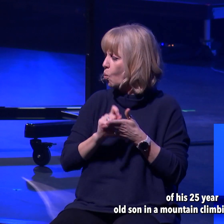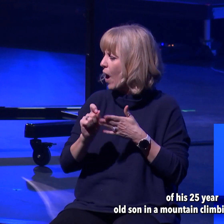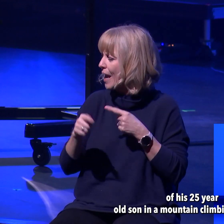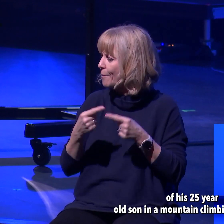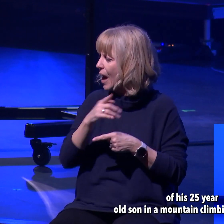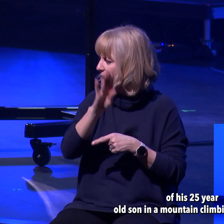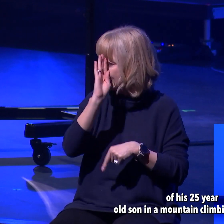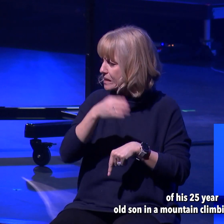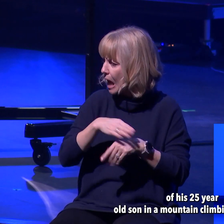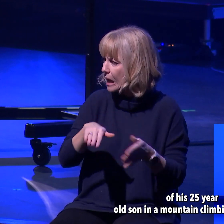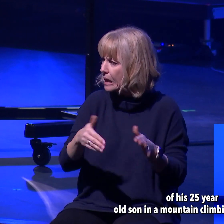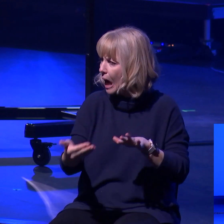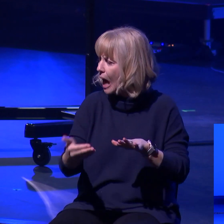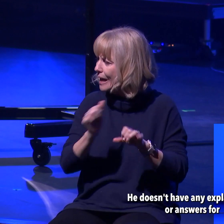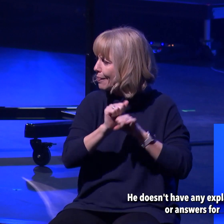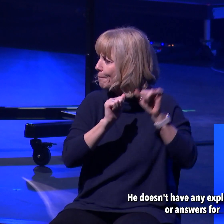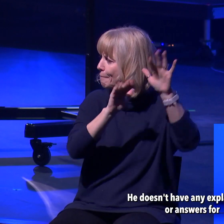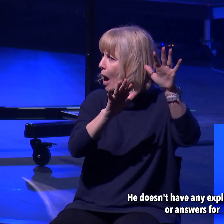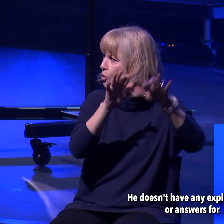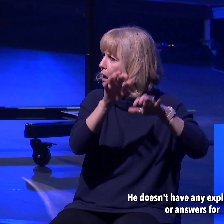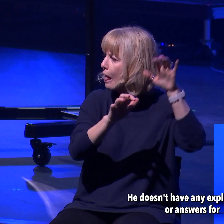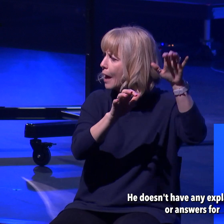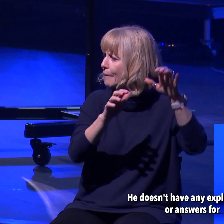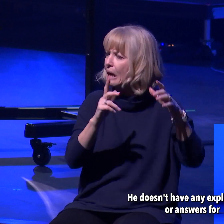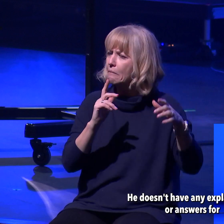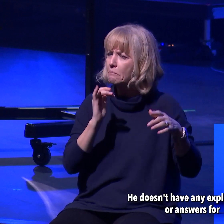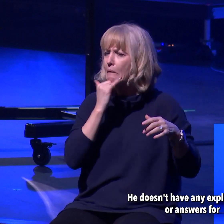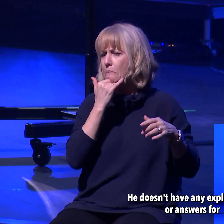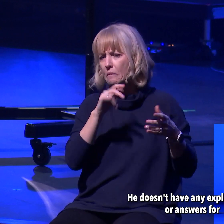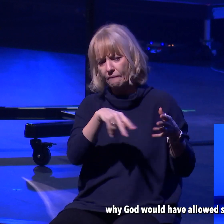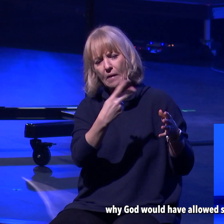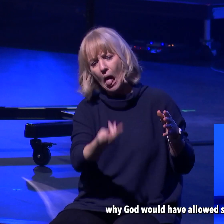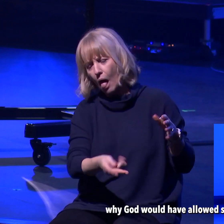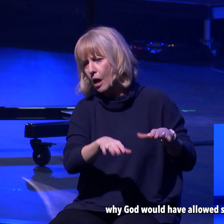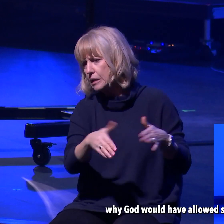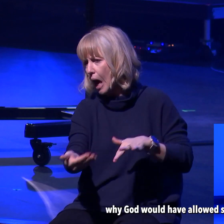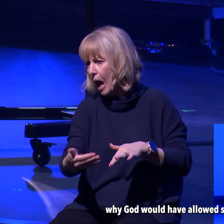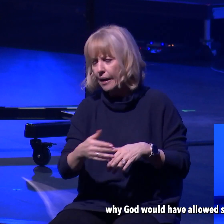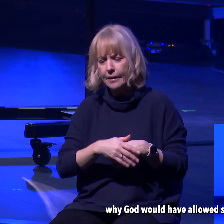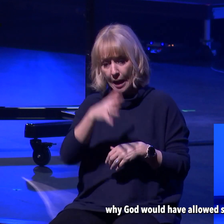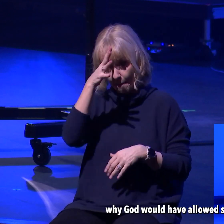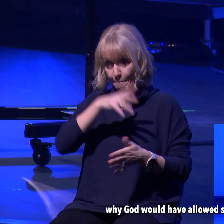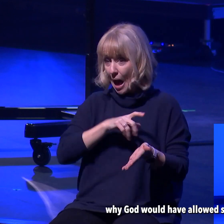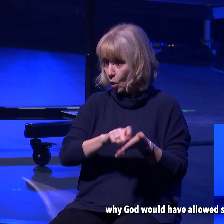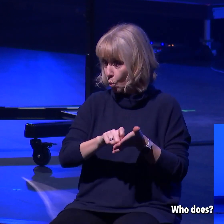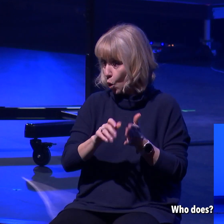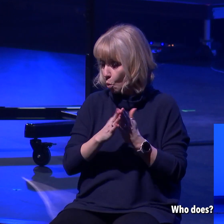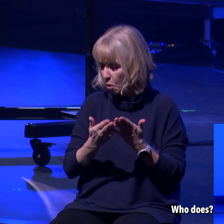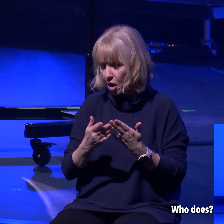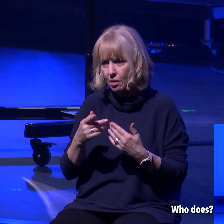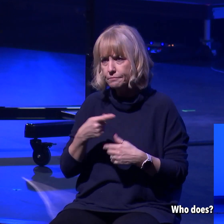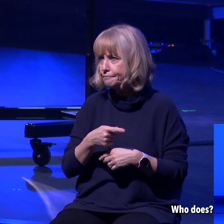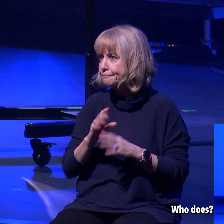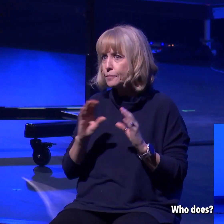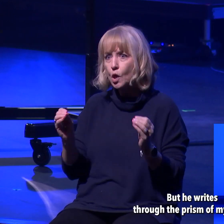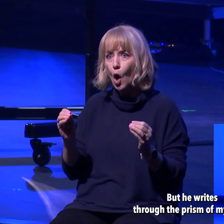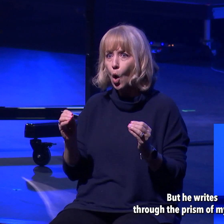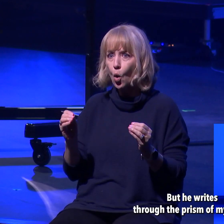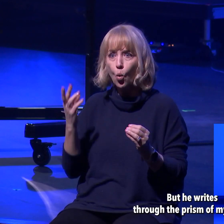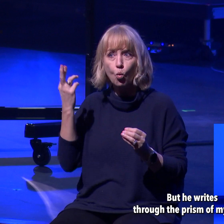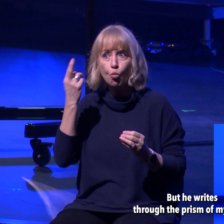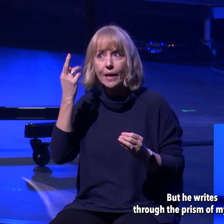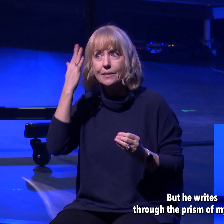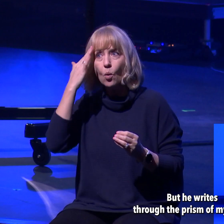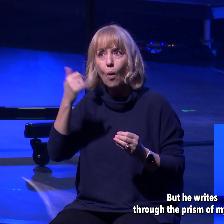son in a mountain climbing accident. He doesn't have any explanations or answers for why God would have allowed such a tragedy. Who does?